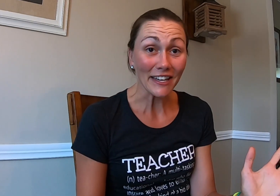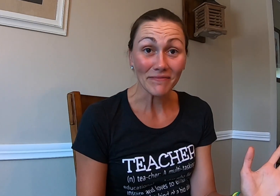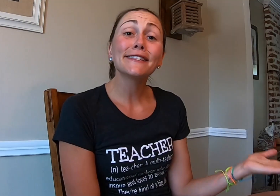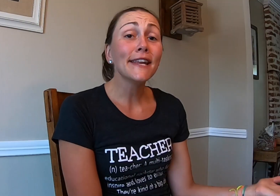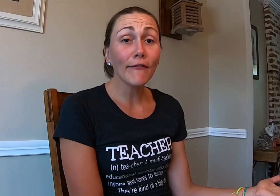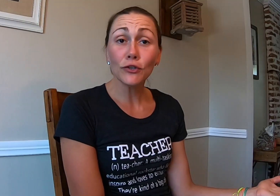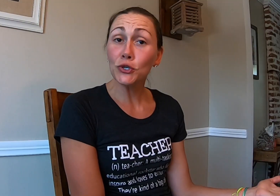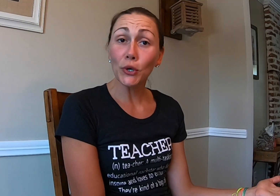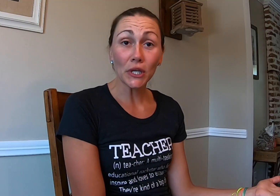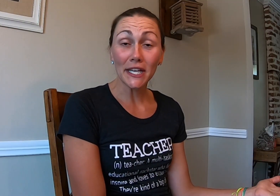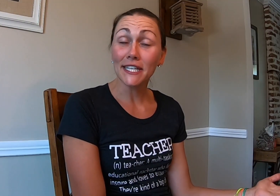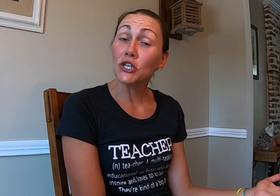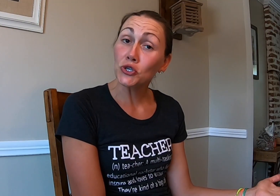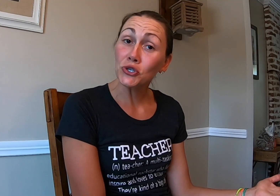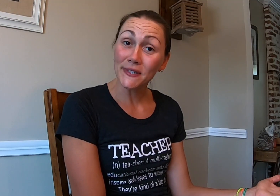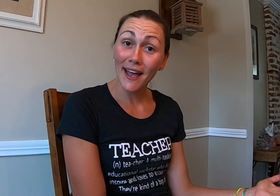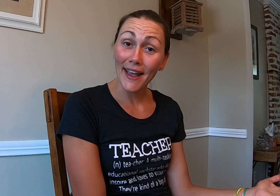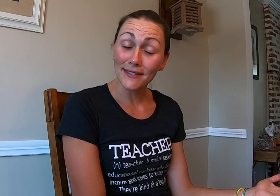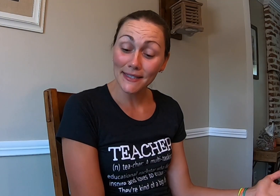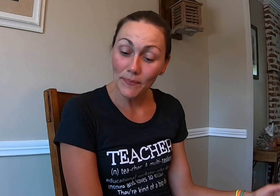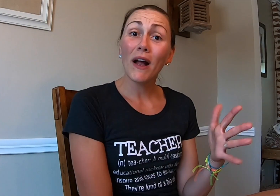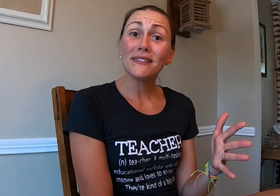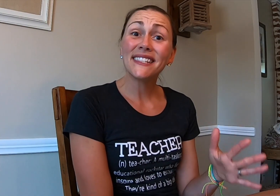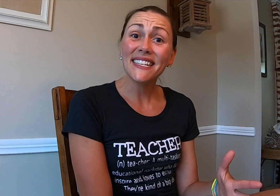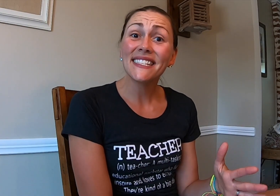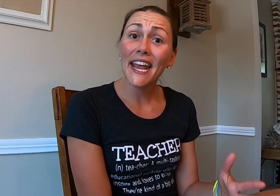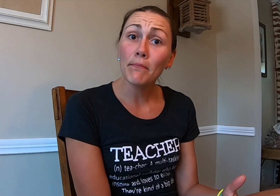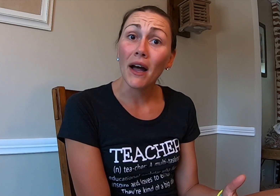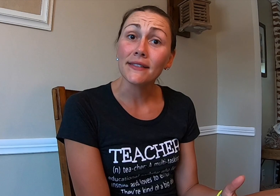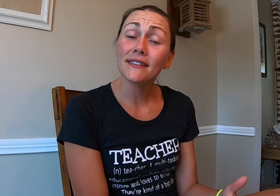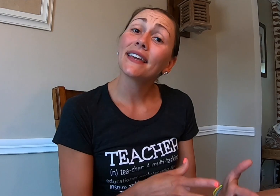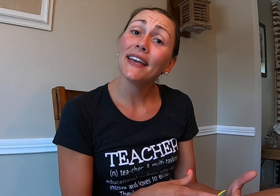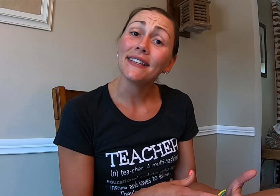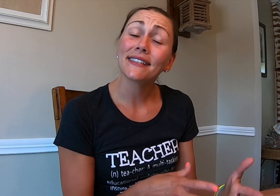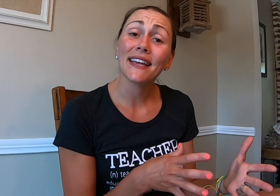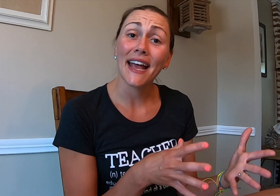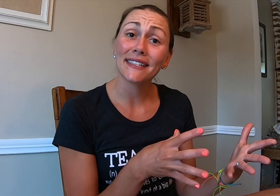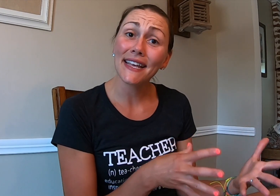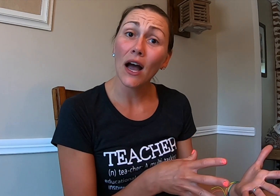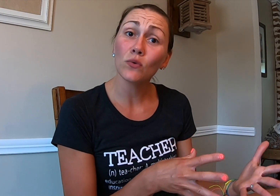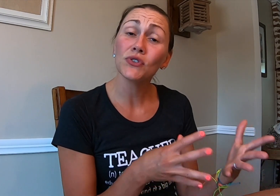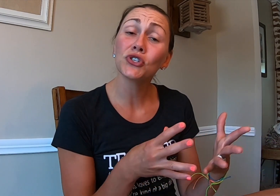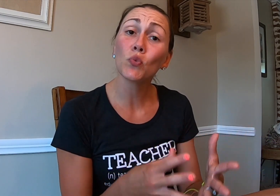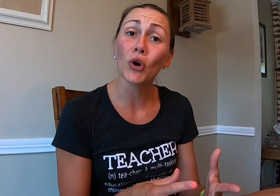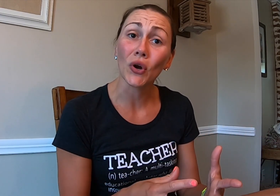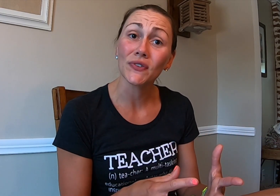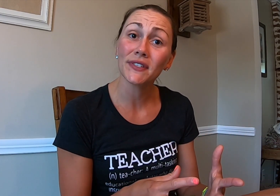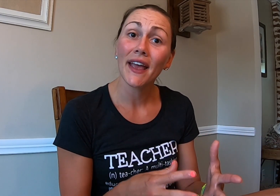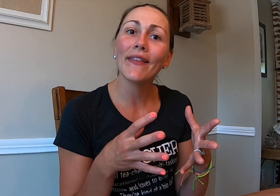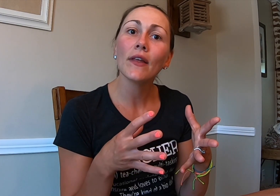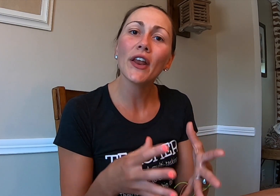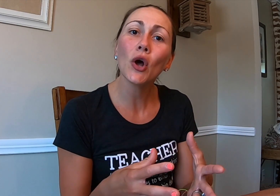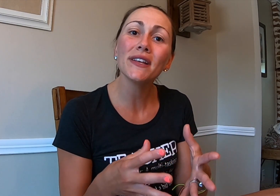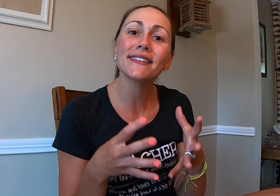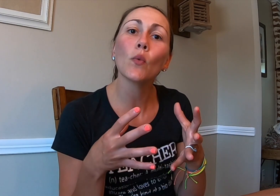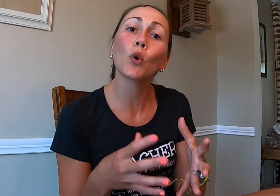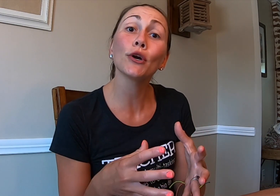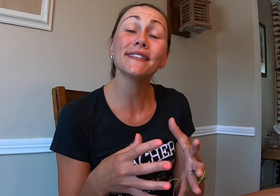It's never too early to introduce signs. Around 6 to 8 months, kids connect sounds to words, and they notice that words